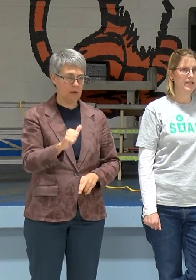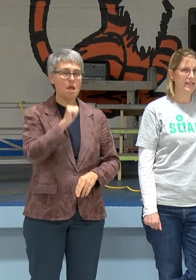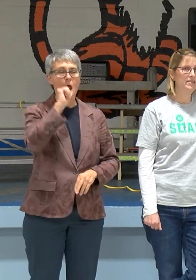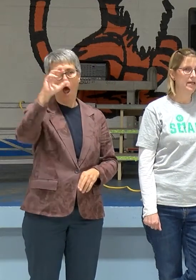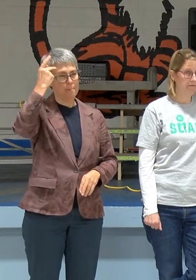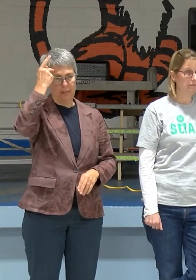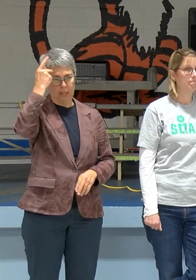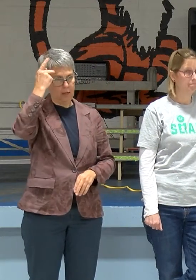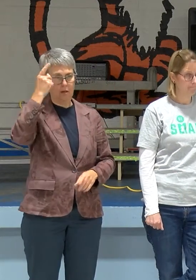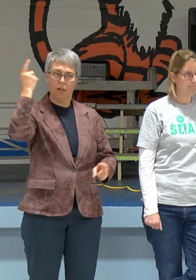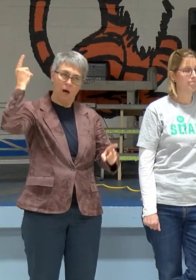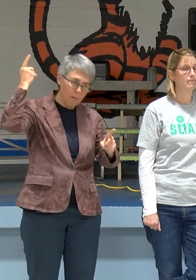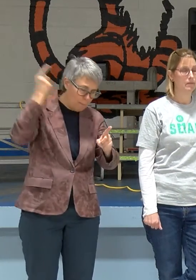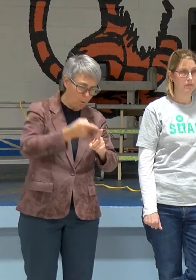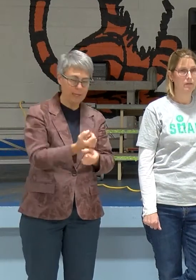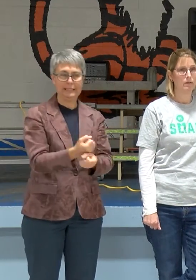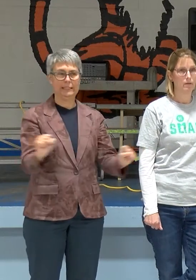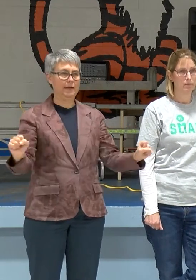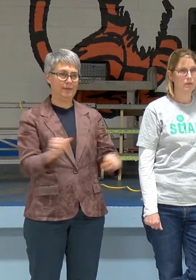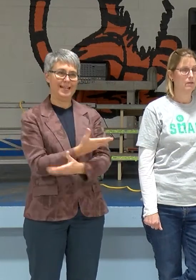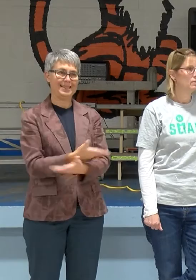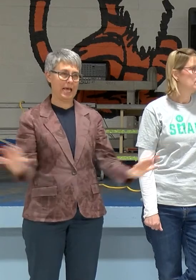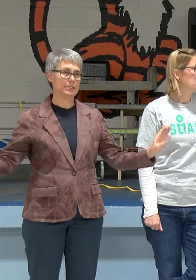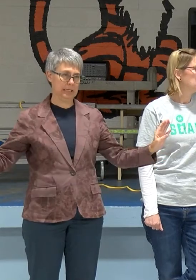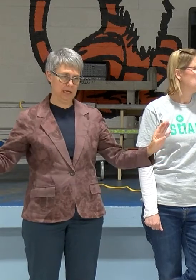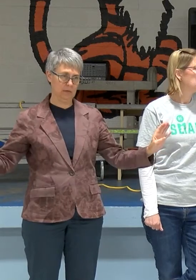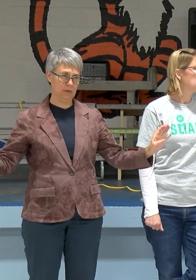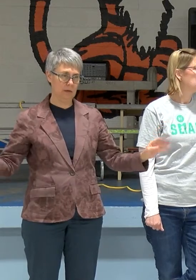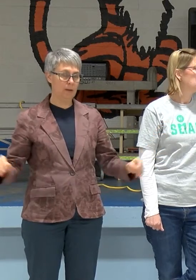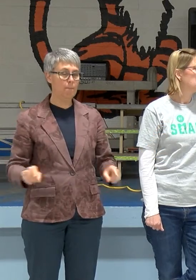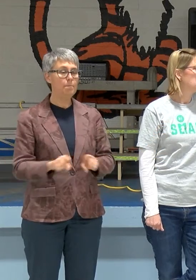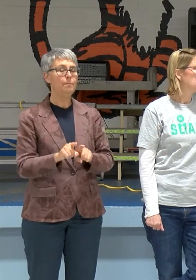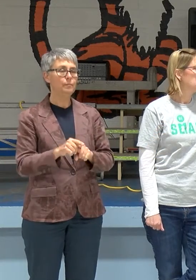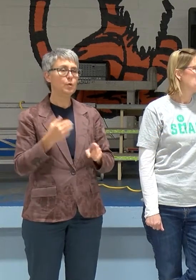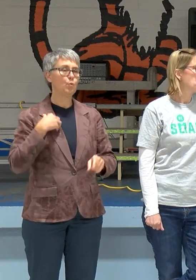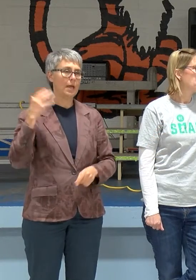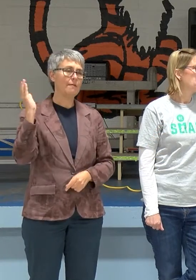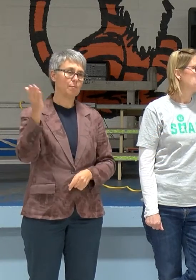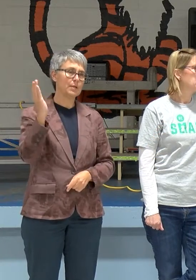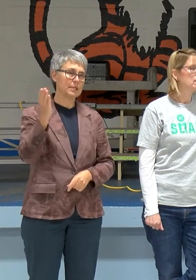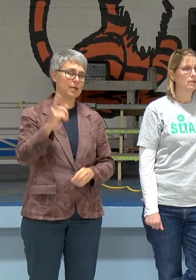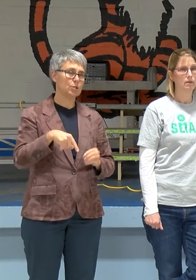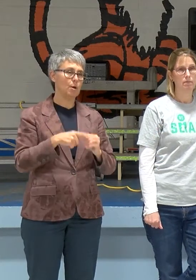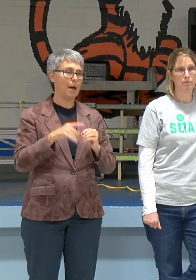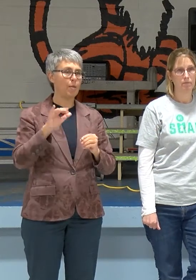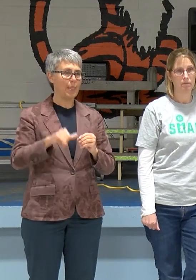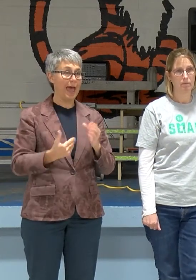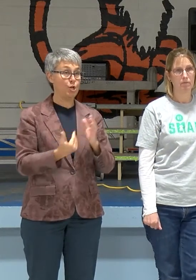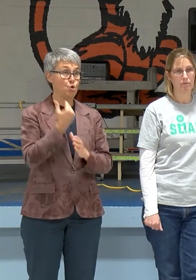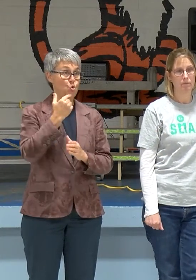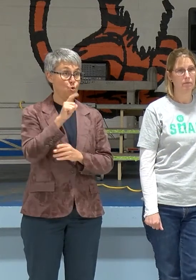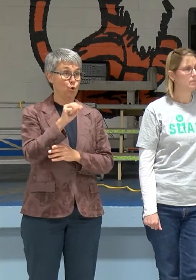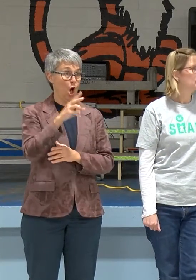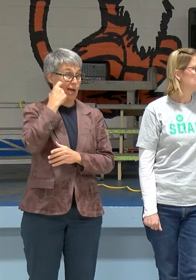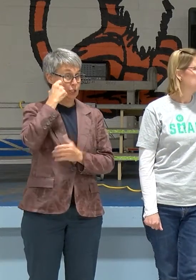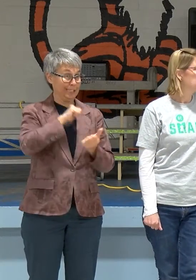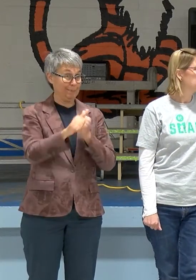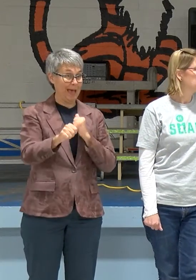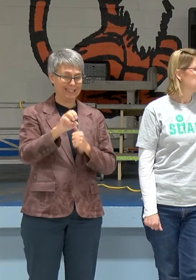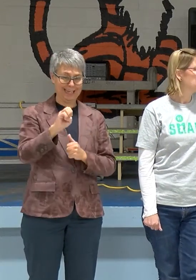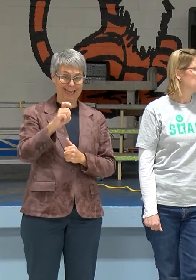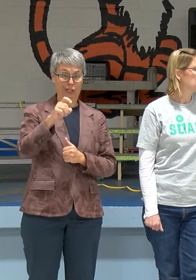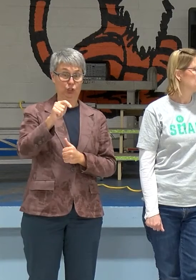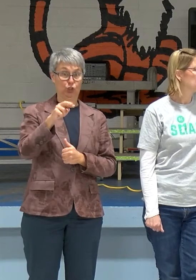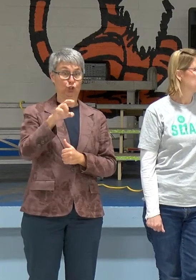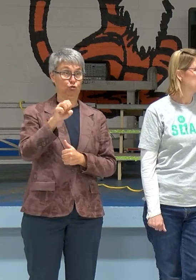that. Keeping kids safe. And the other thing is we do a presentation on the Extreme Risk Protection Law, which is that law we talked about